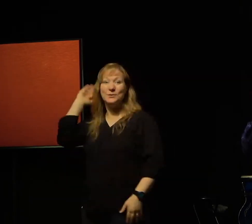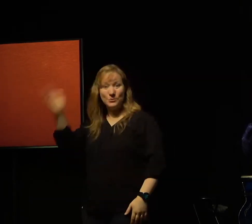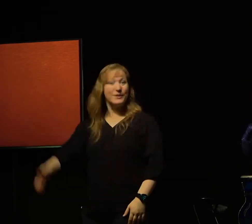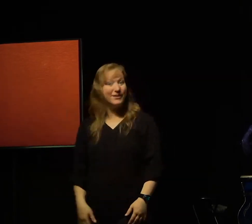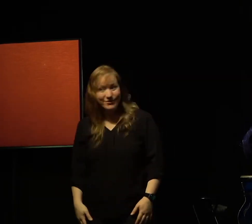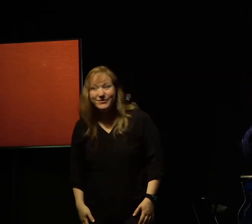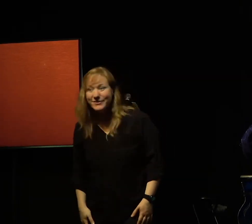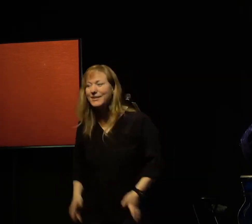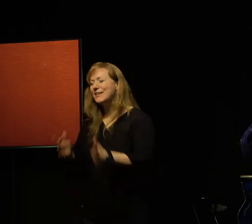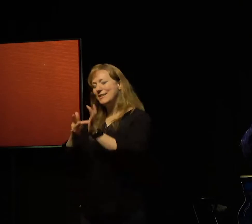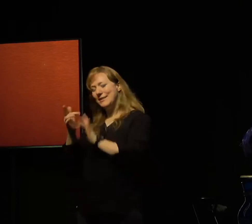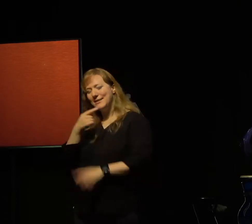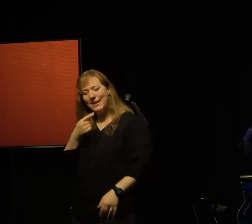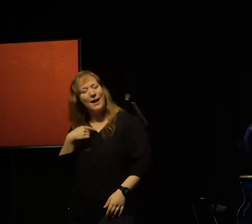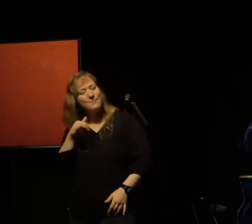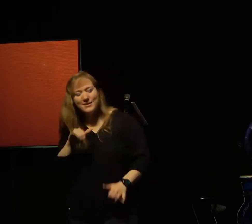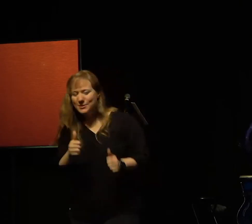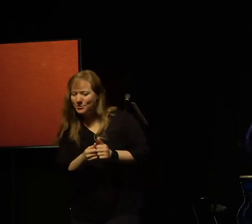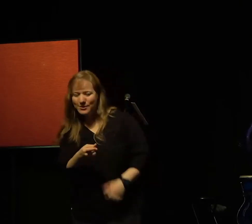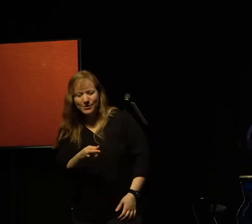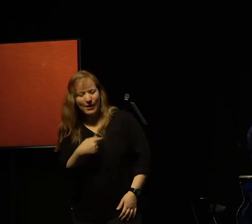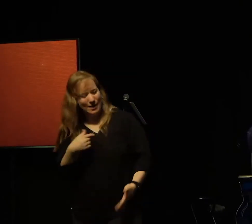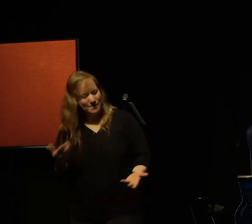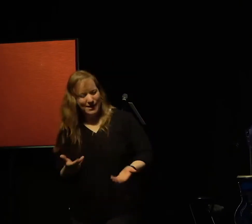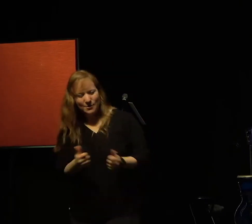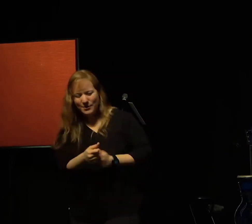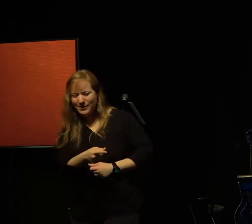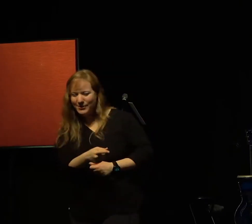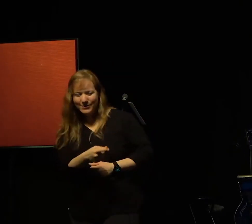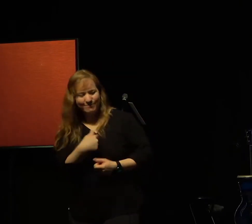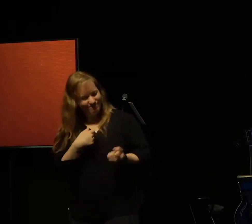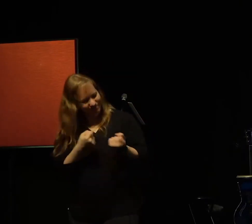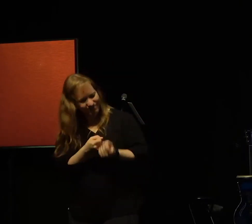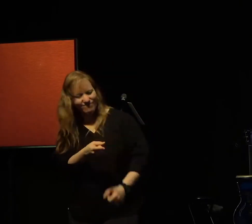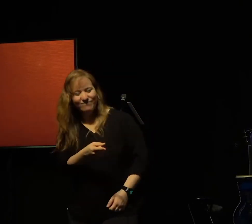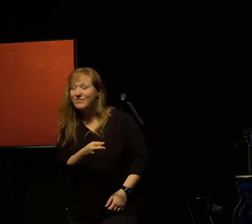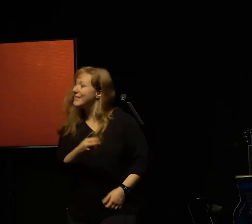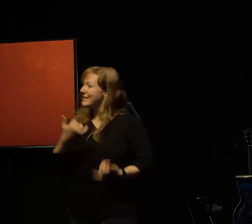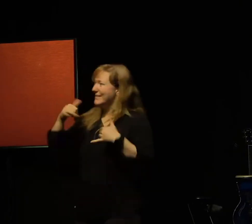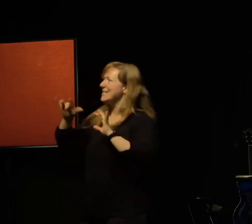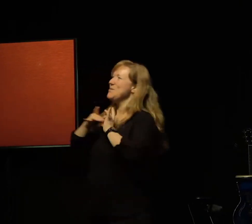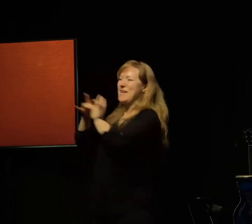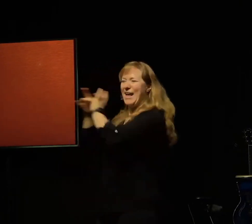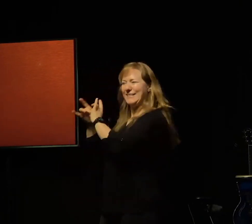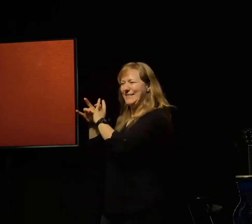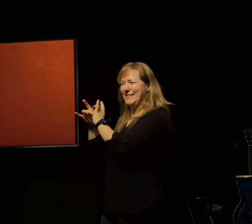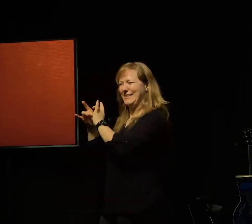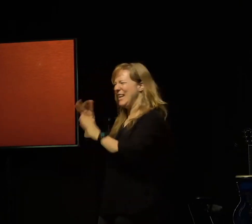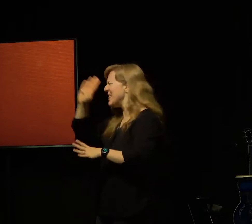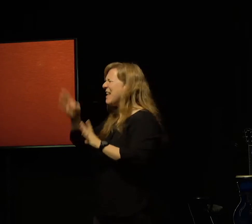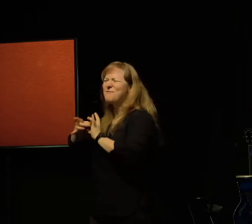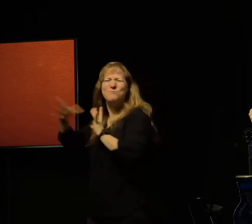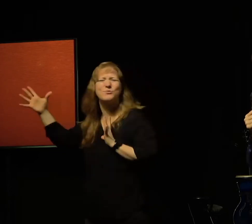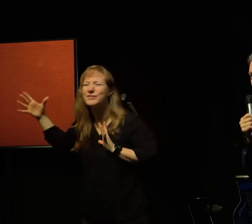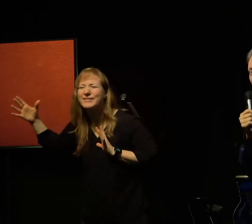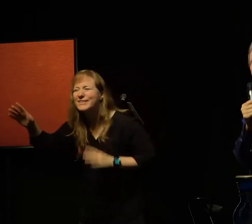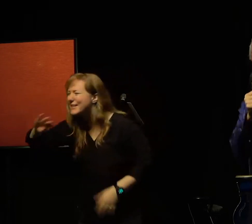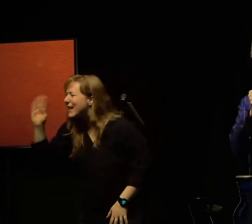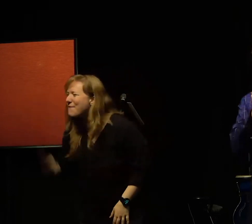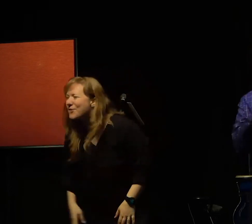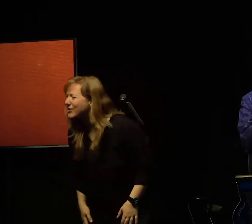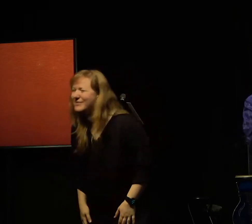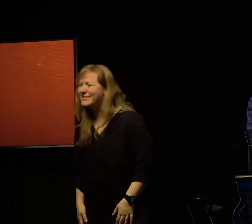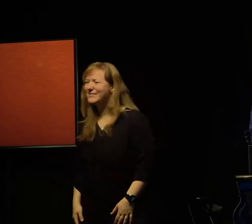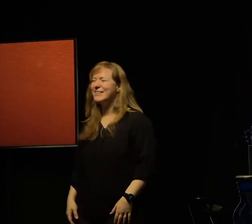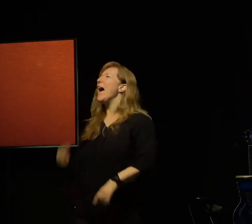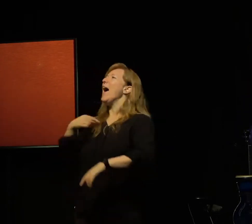there, said, I still got you. I'm right here. I got you. We're still connected, just like those magnets. Nothing can take you